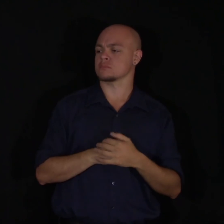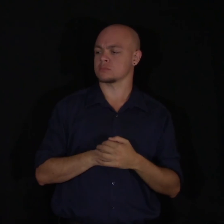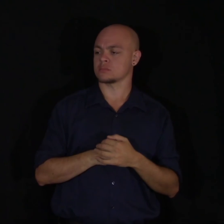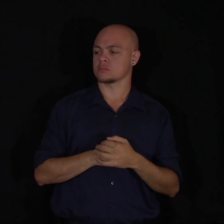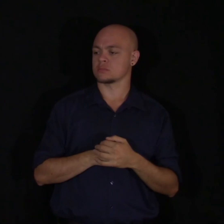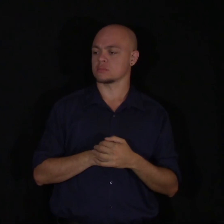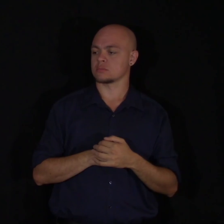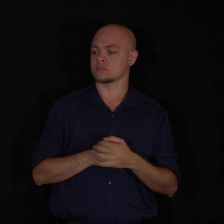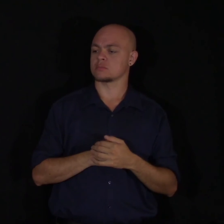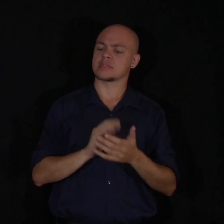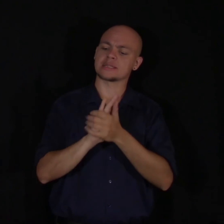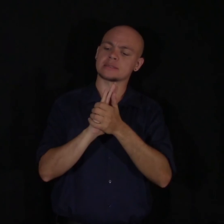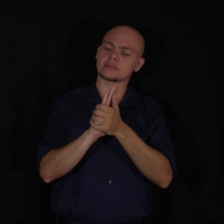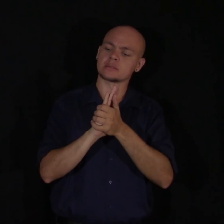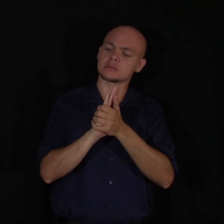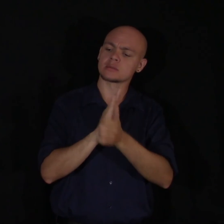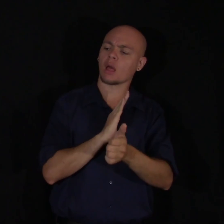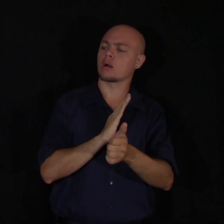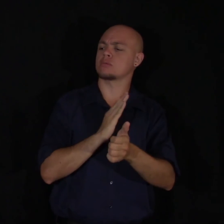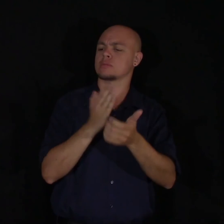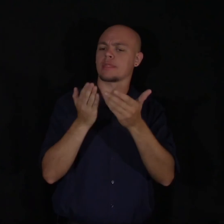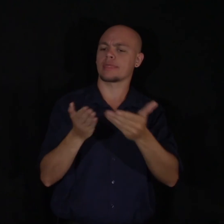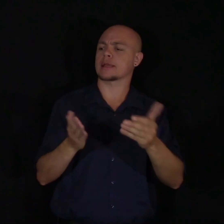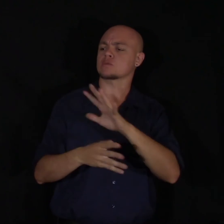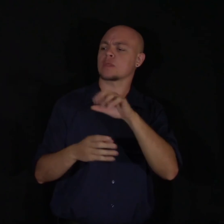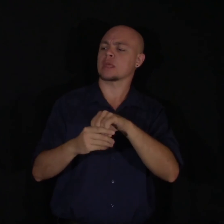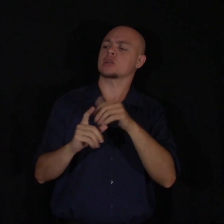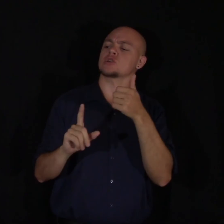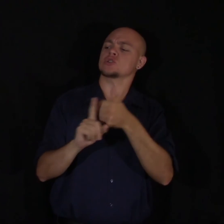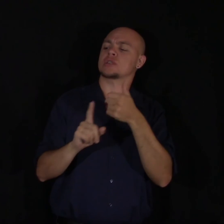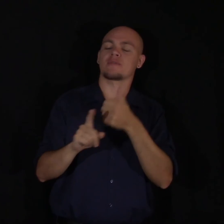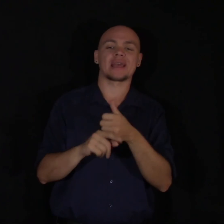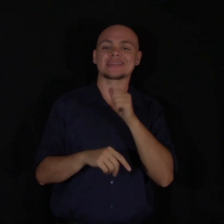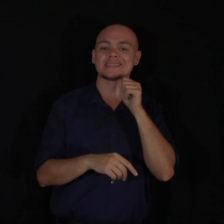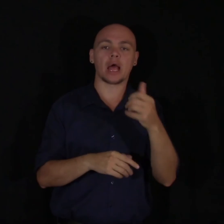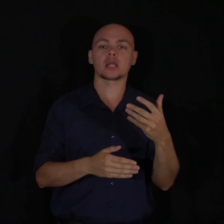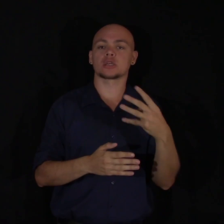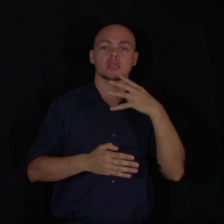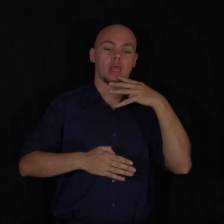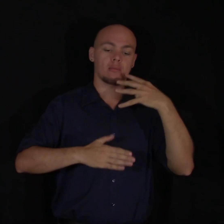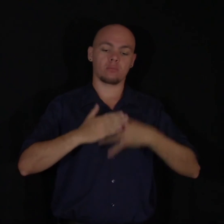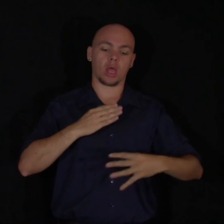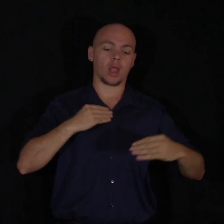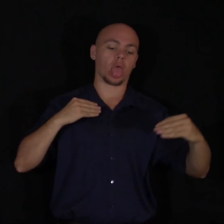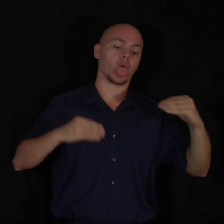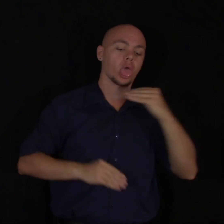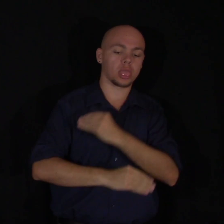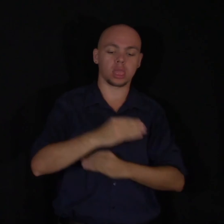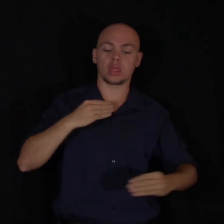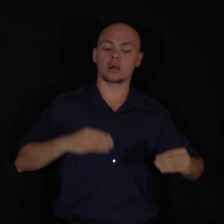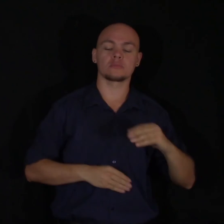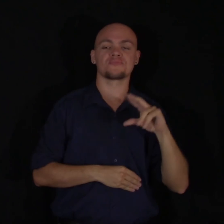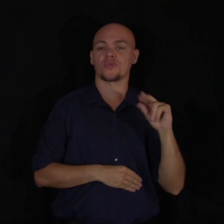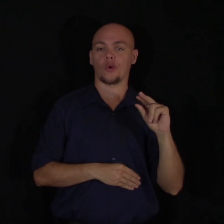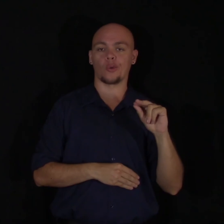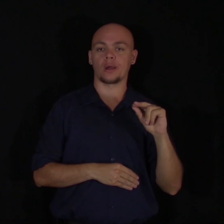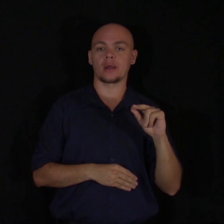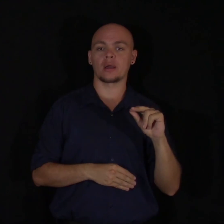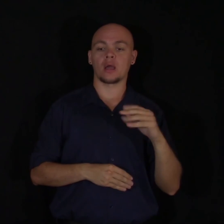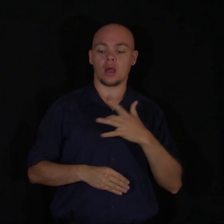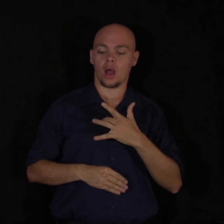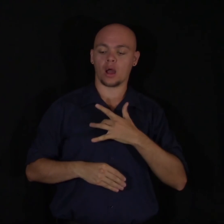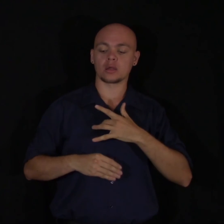into mastering this beating thing that is more than just sending blood to the extremities. What is it doing? It's